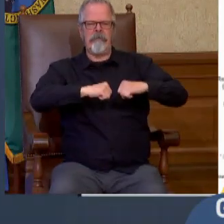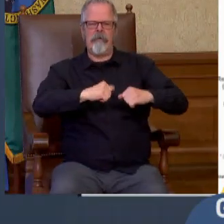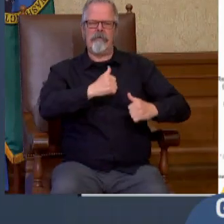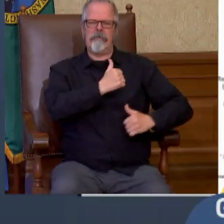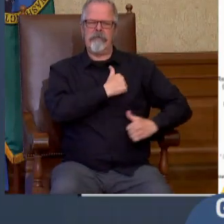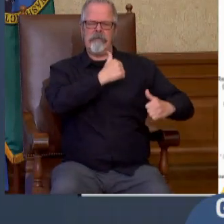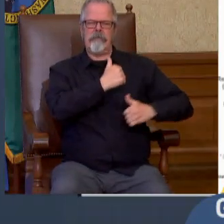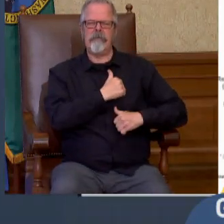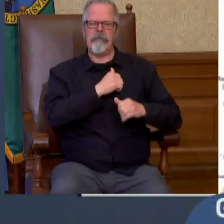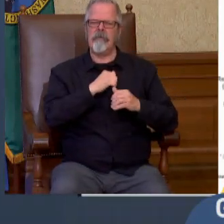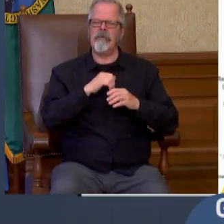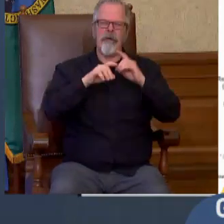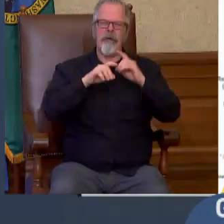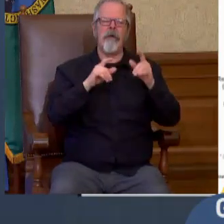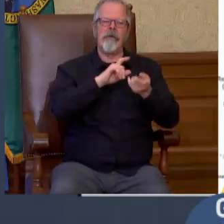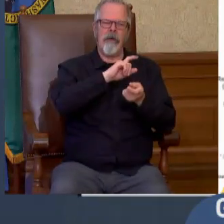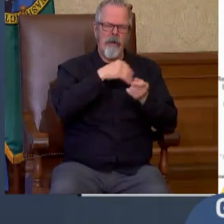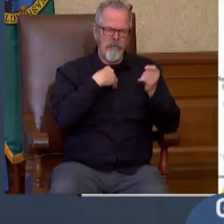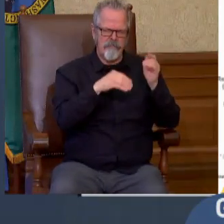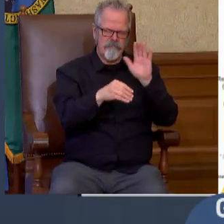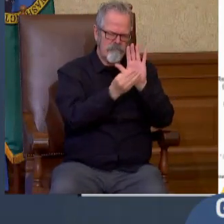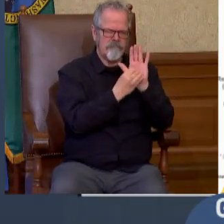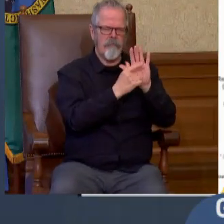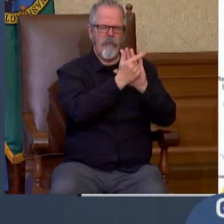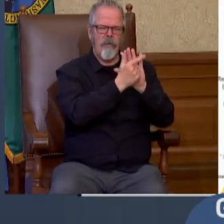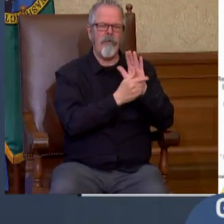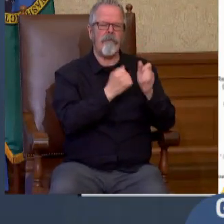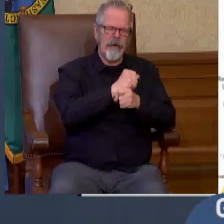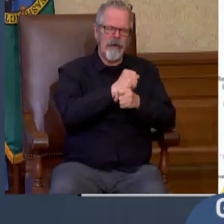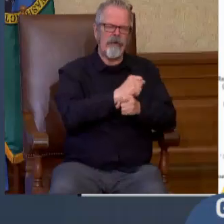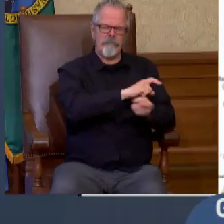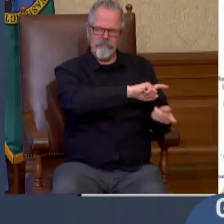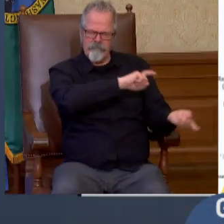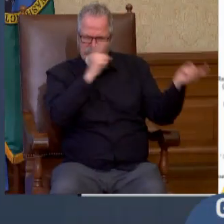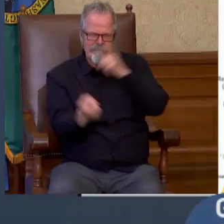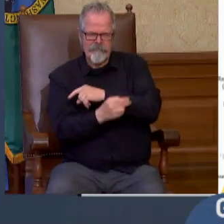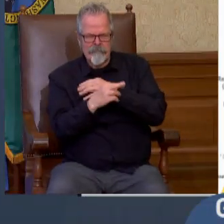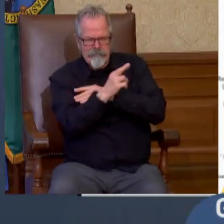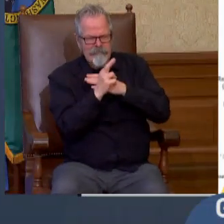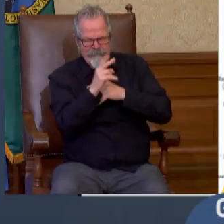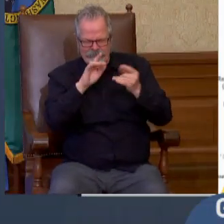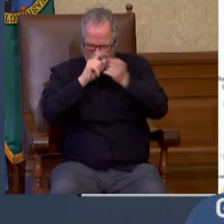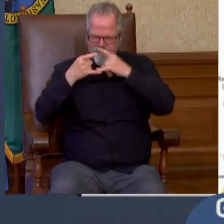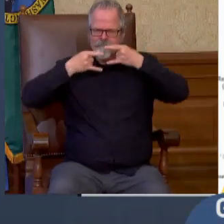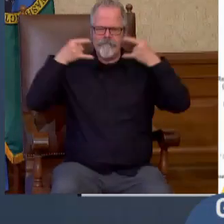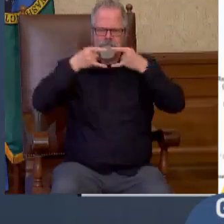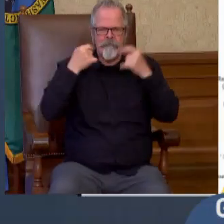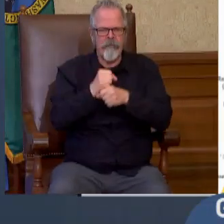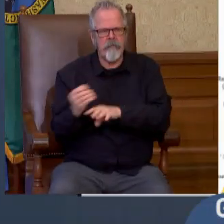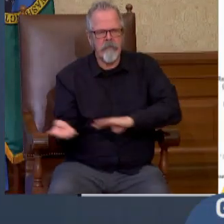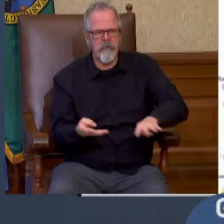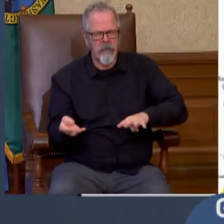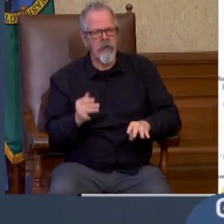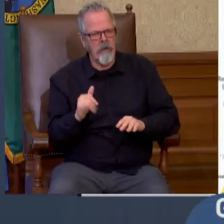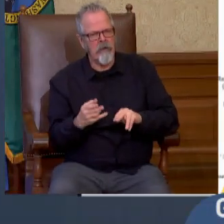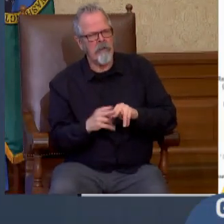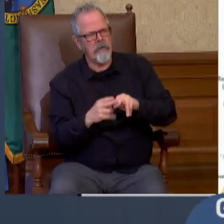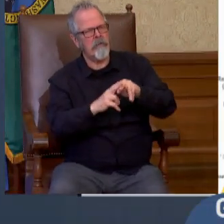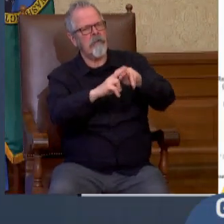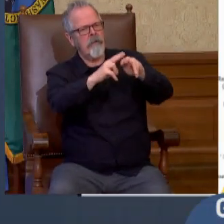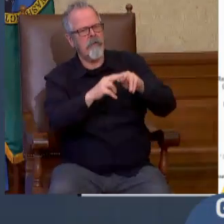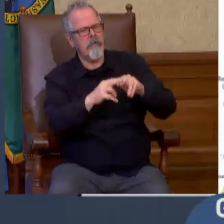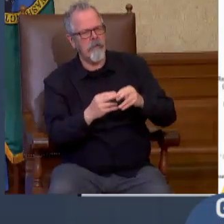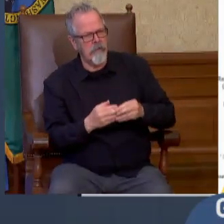will accelerate. I want to thank the business people that have been pitching in. Today I had a visor that was manufactured by a company in